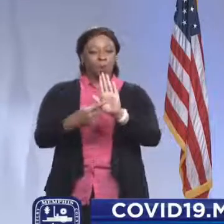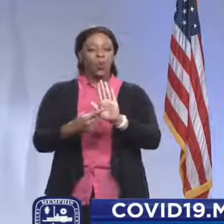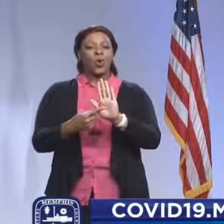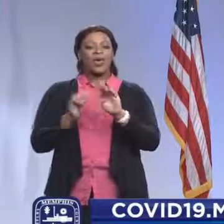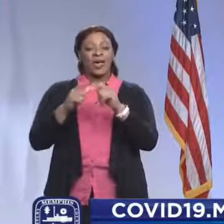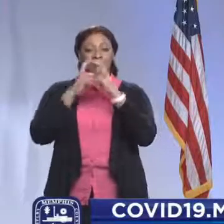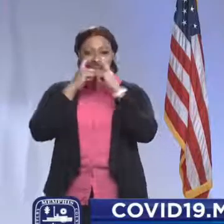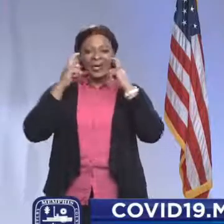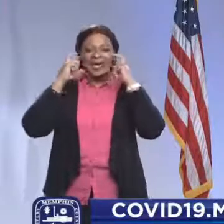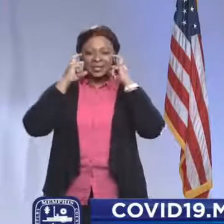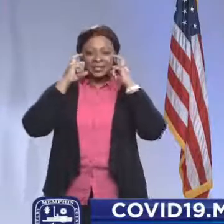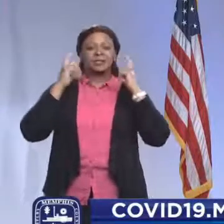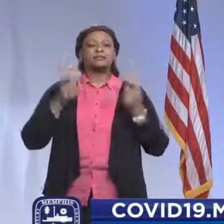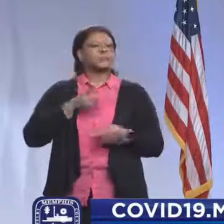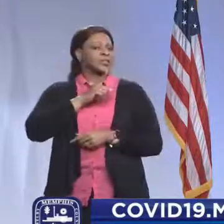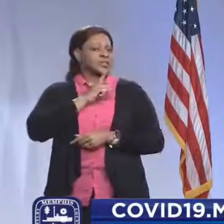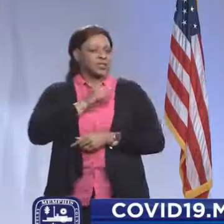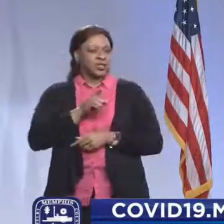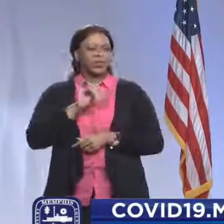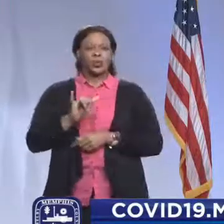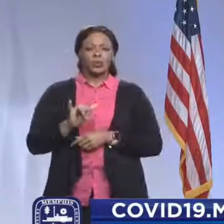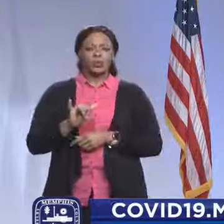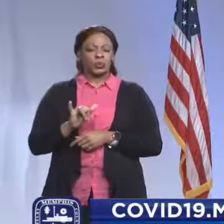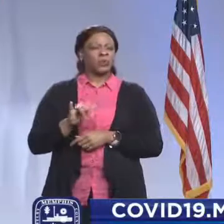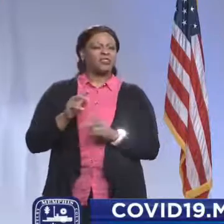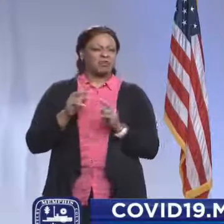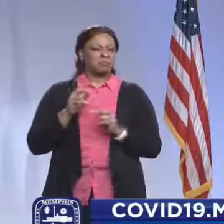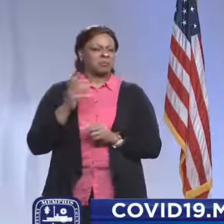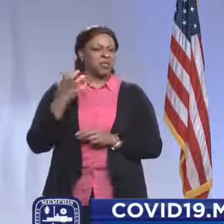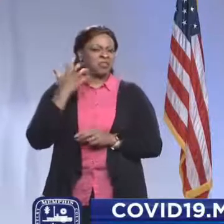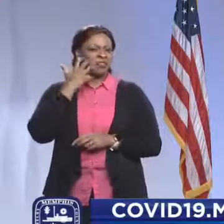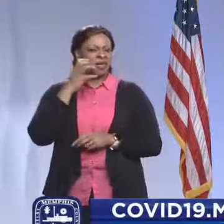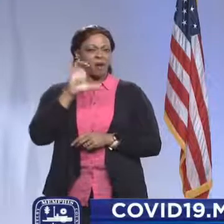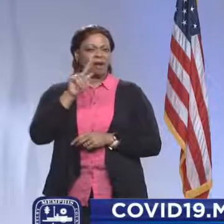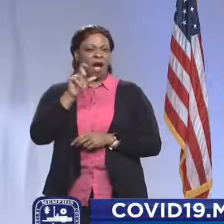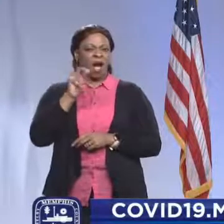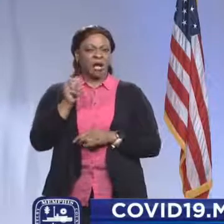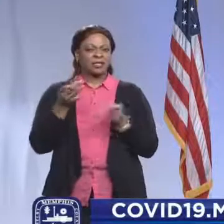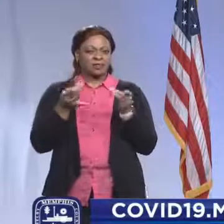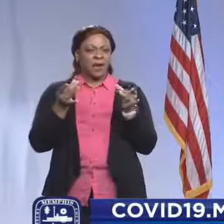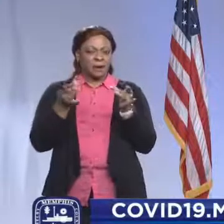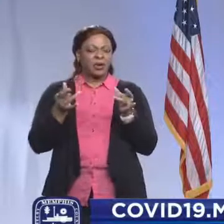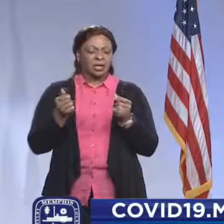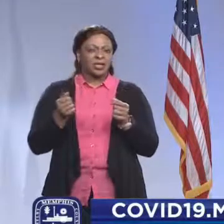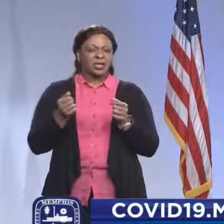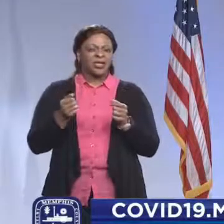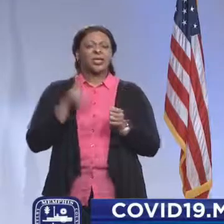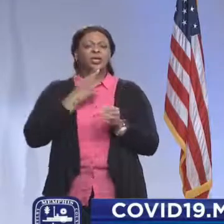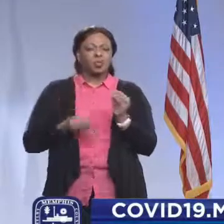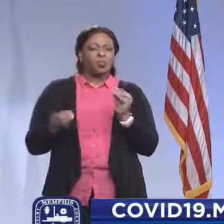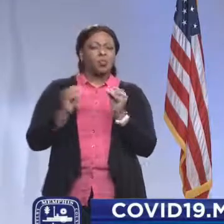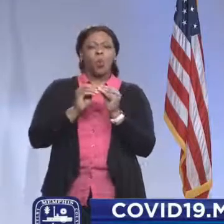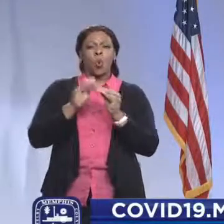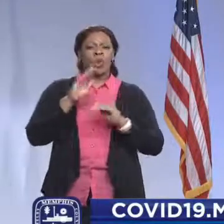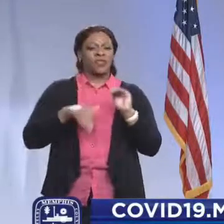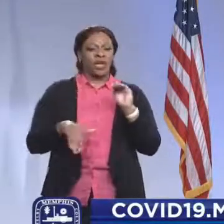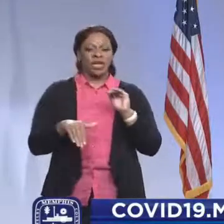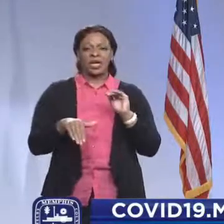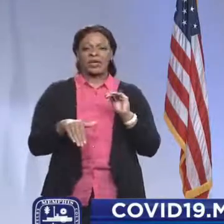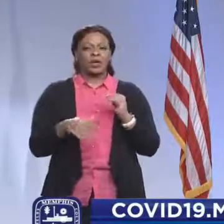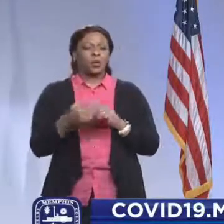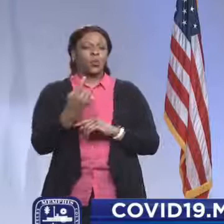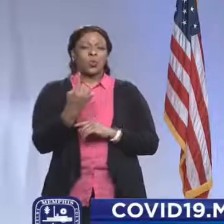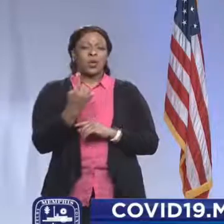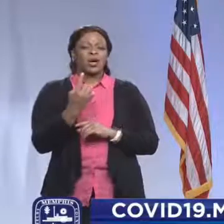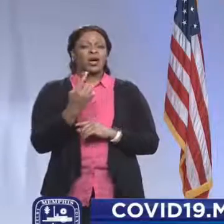that mask. It actually is fairly thick cotton, so that it is more than one, I